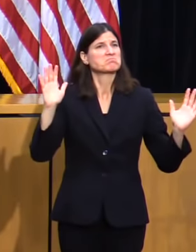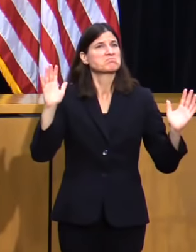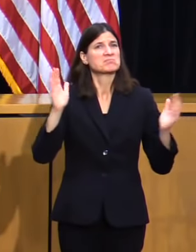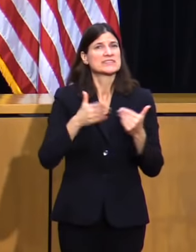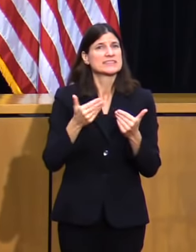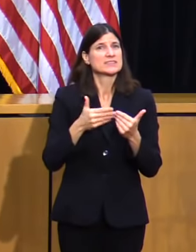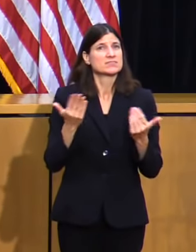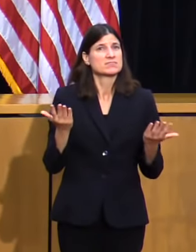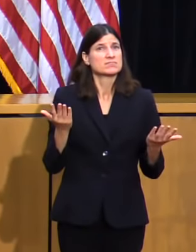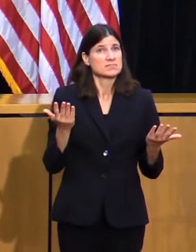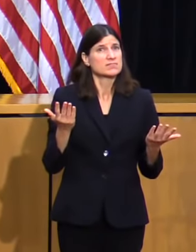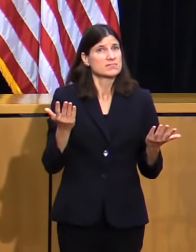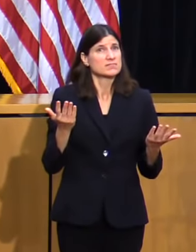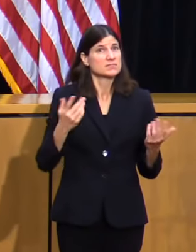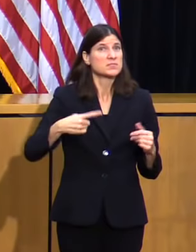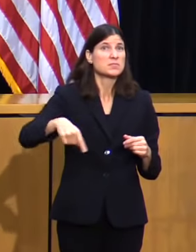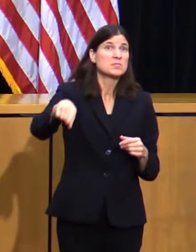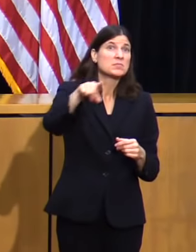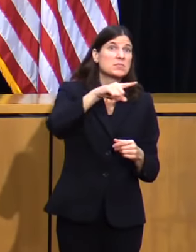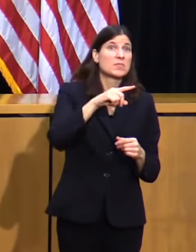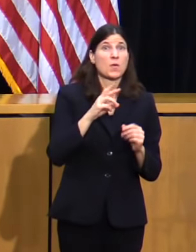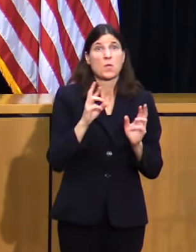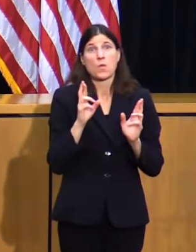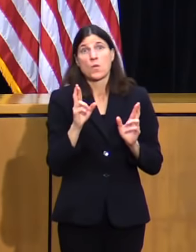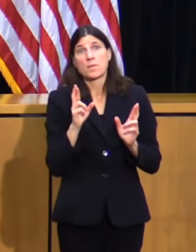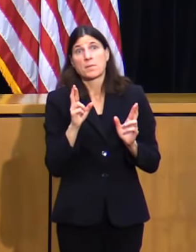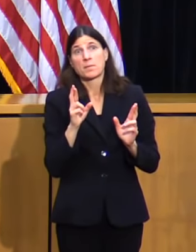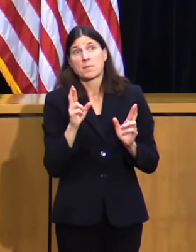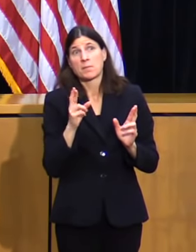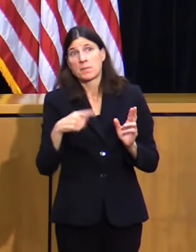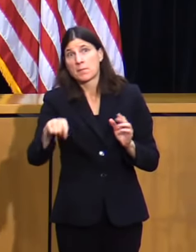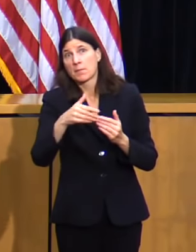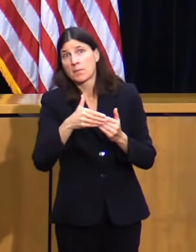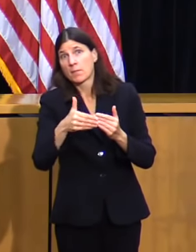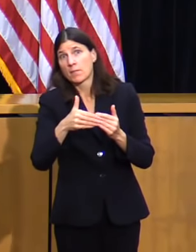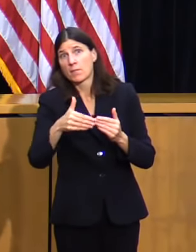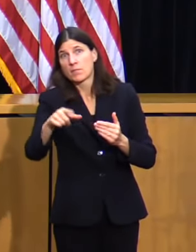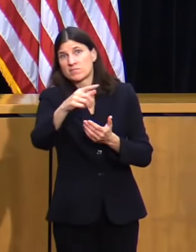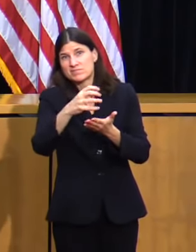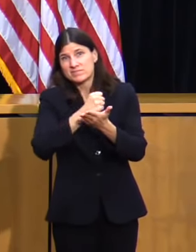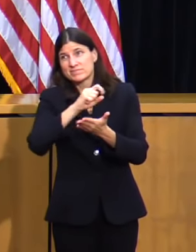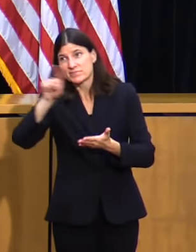And as I said, both on sensitivity and specificity, the scores on that thing